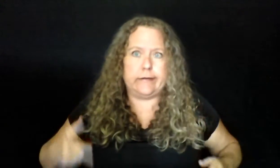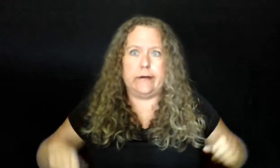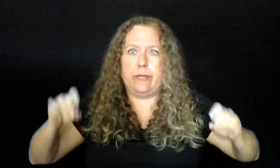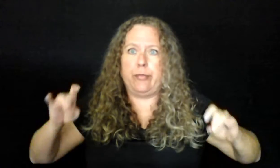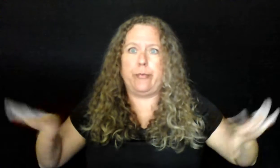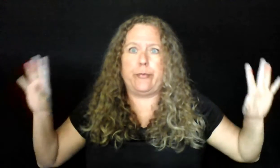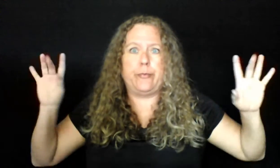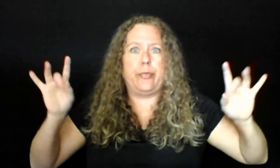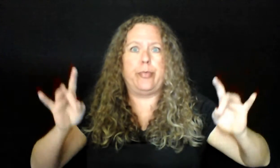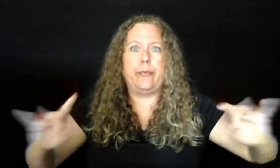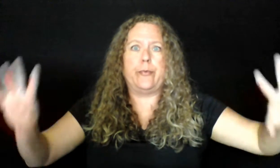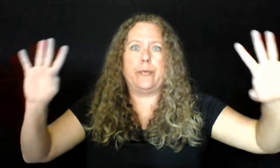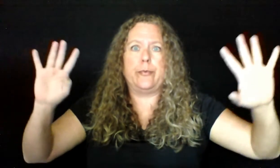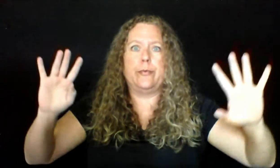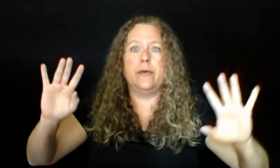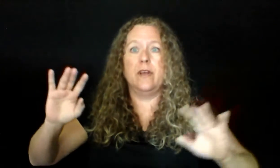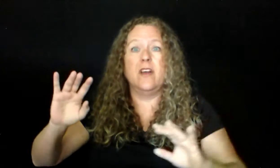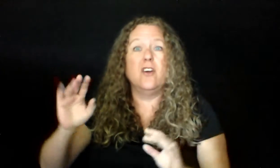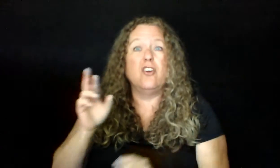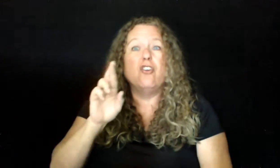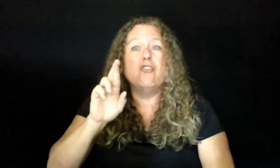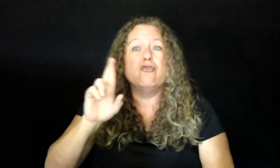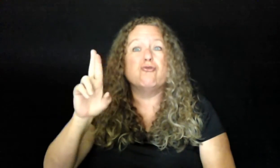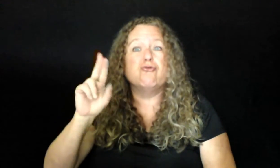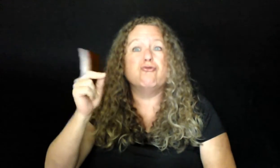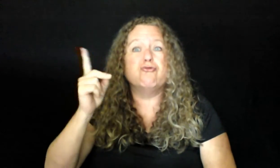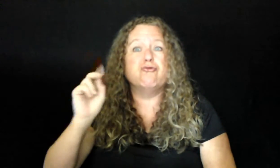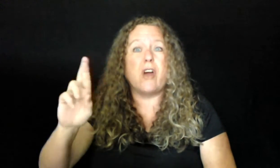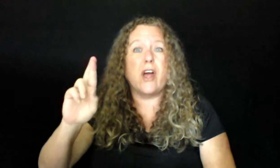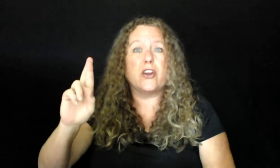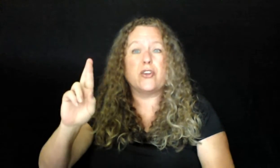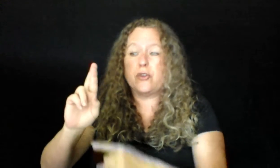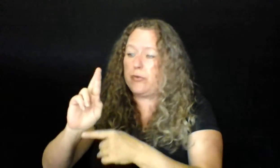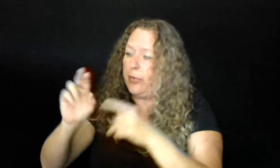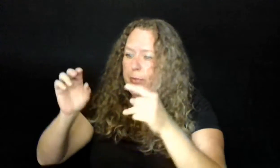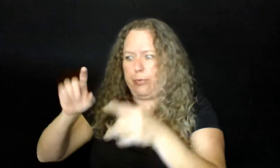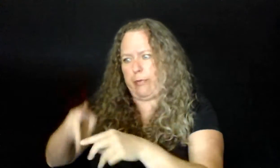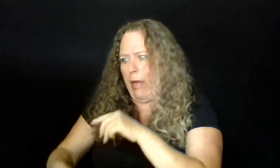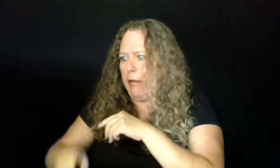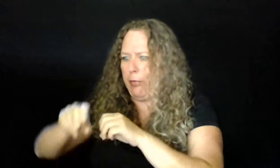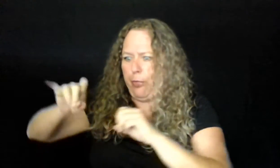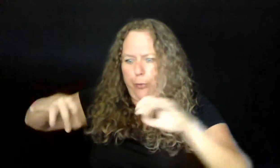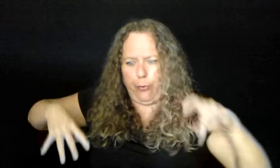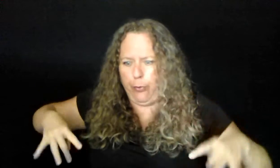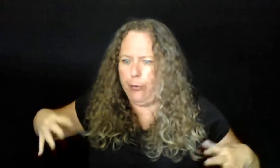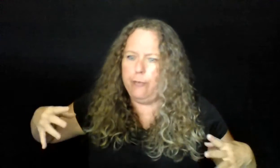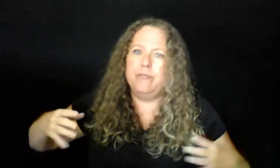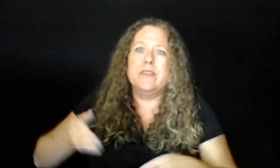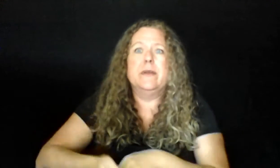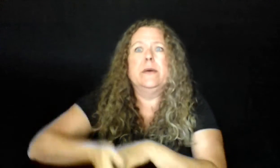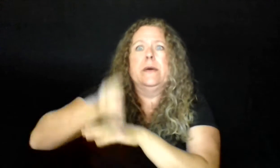time untied the ropes that held the rudders. Then they hoisted the foresail to the wind and made for the beach. But the